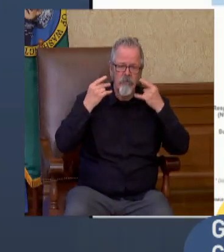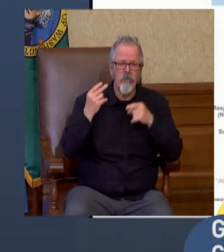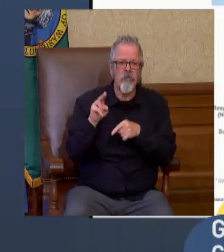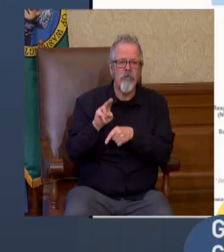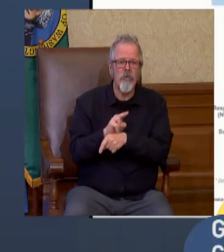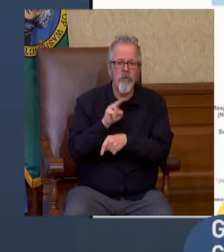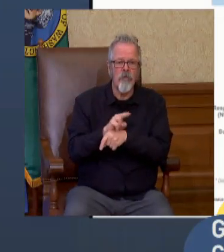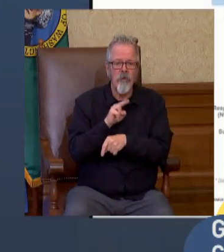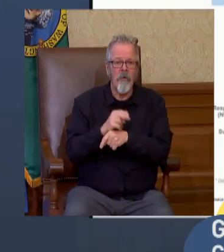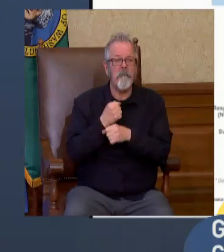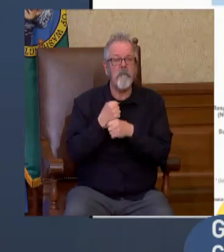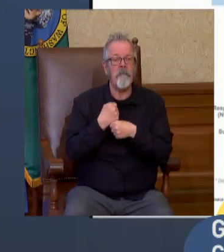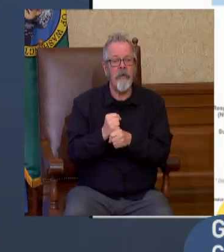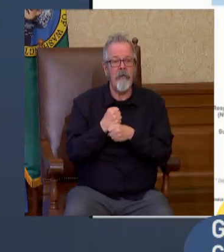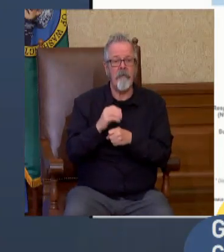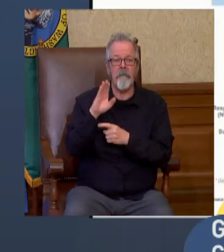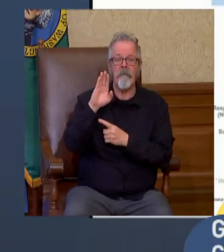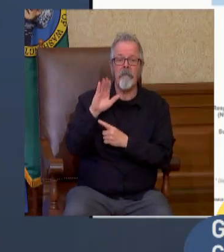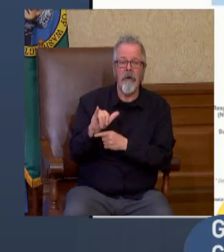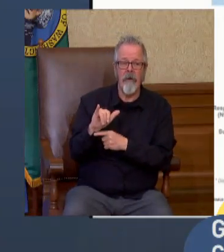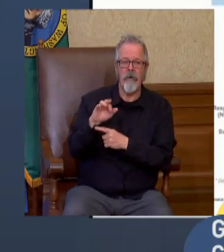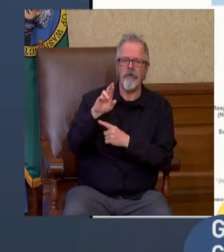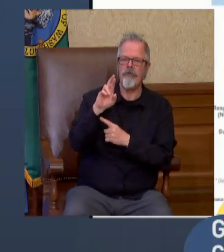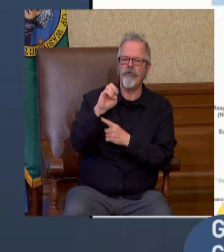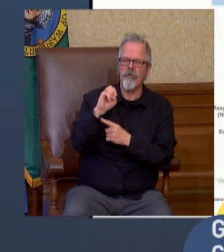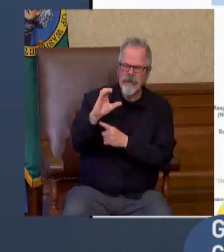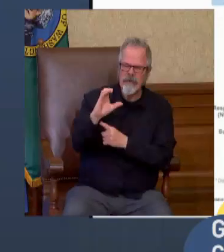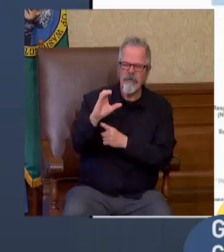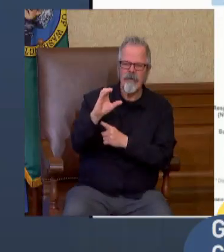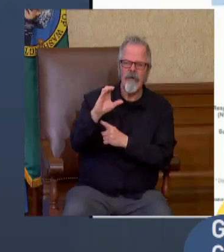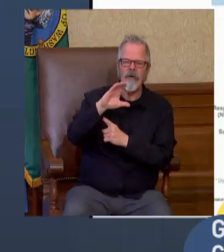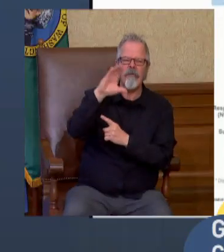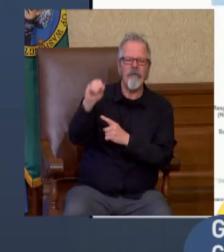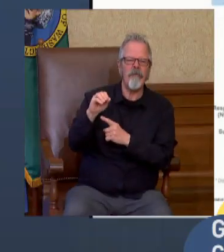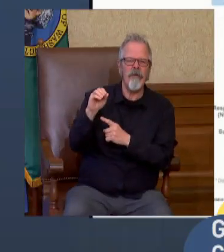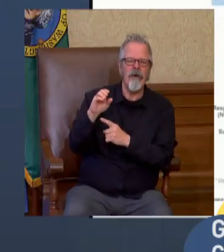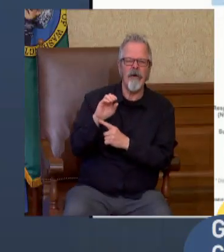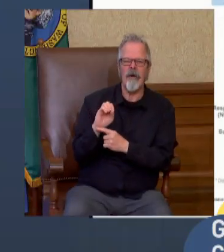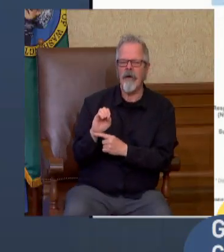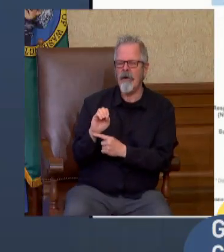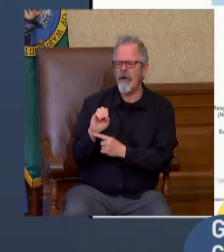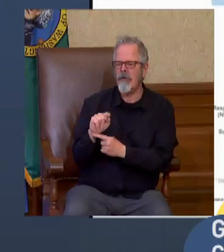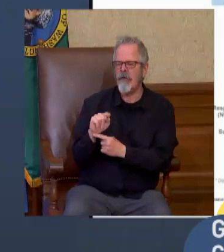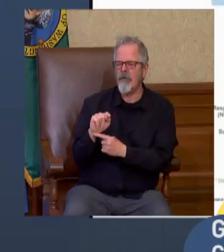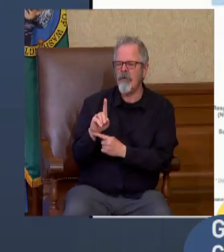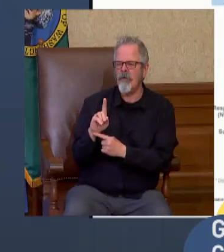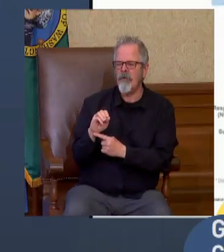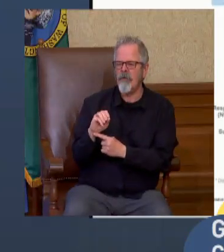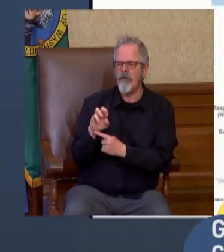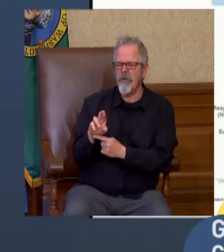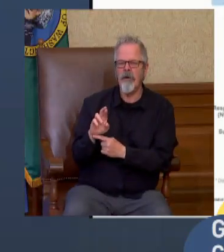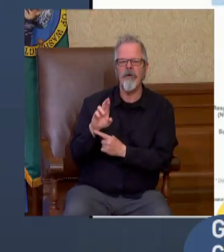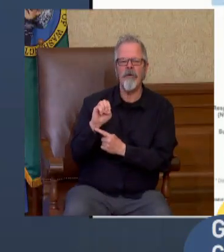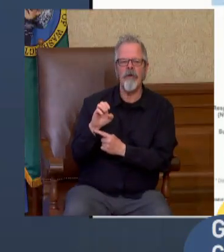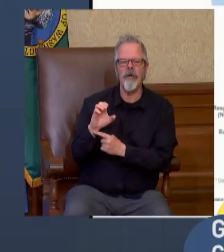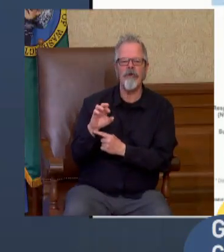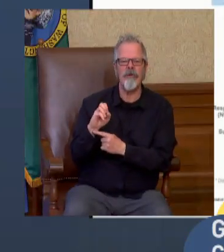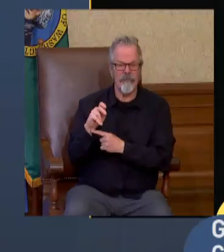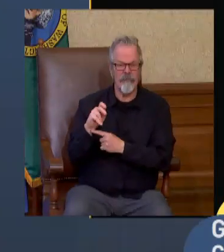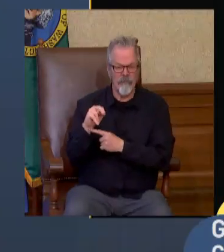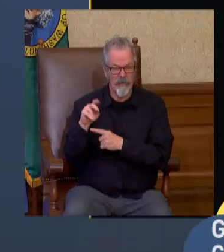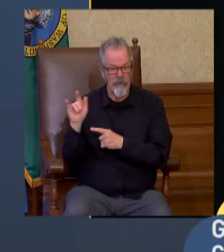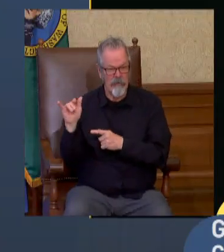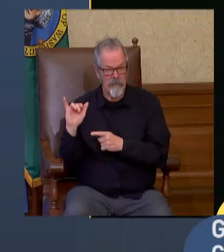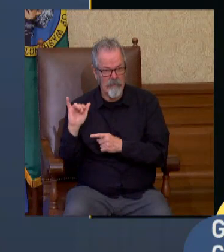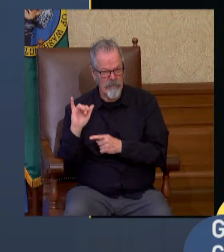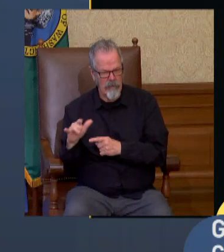all types of equipment. I want to thank the business community for helping on this critical shortage. So that is a rundown of